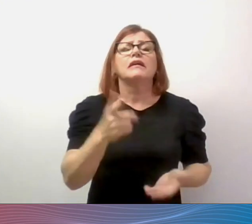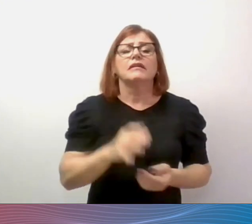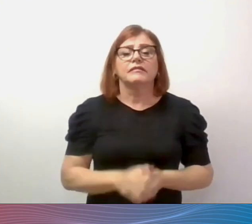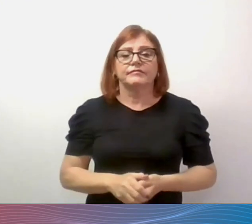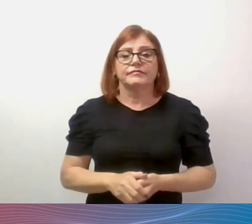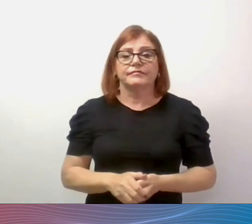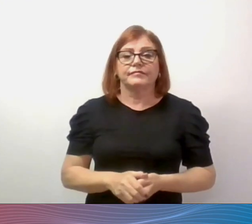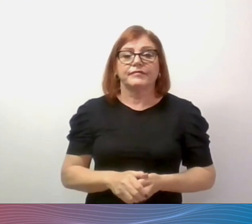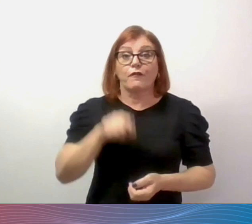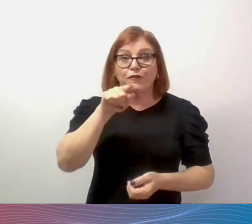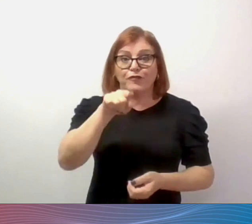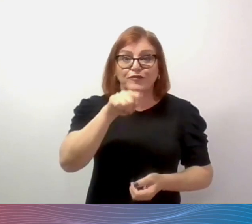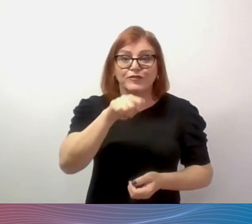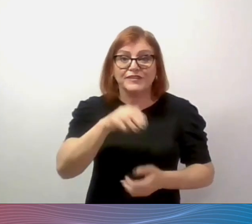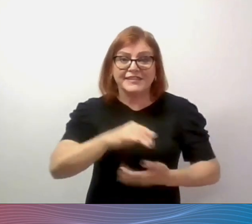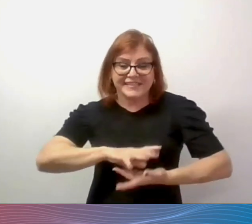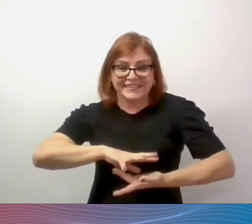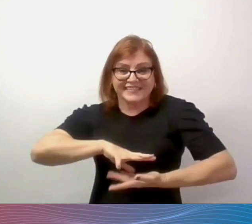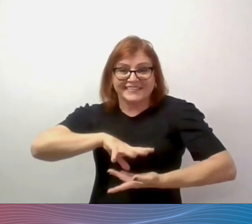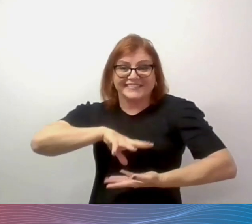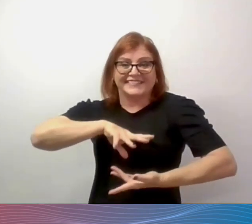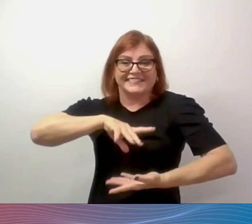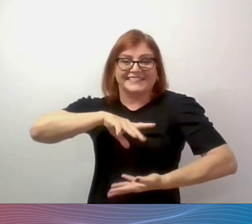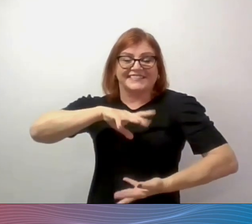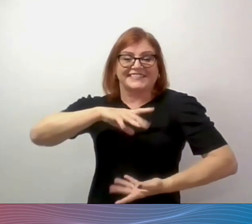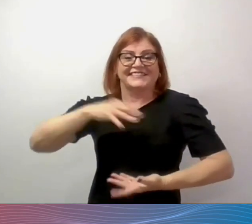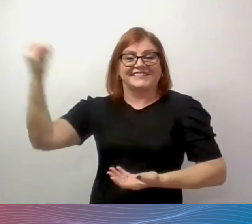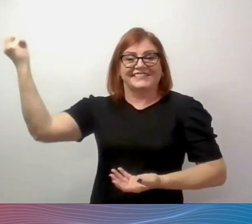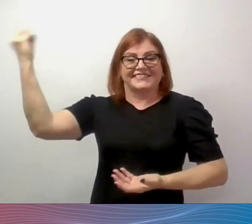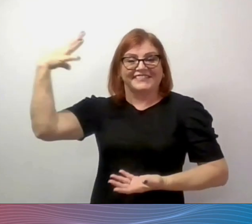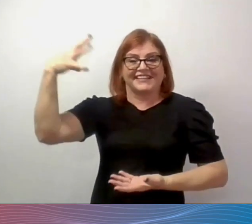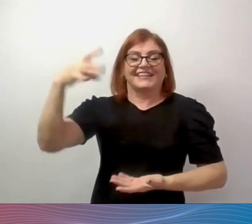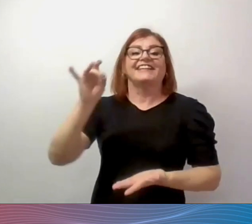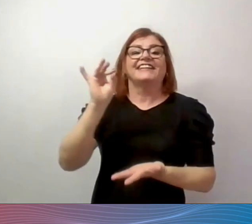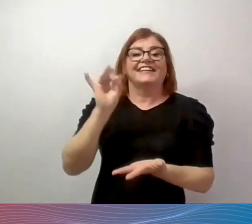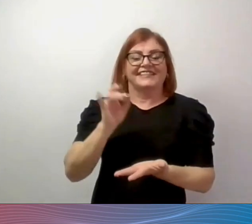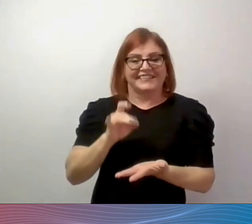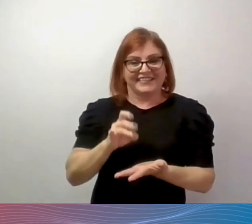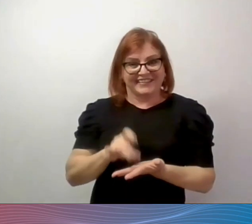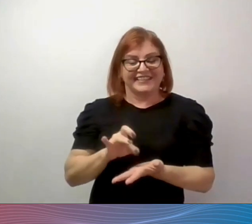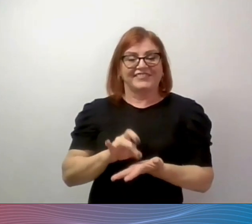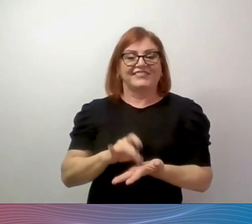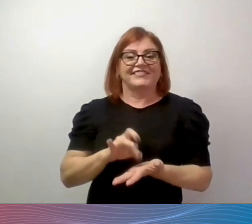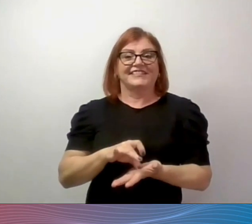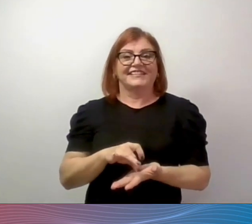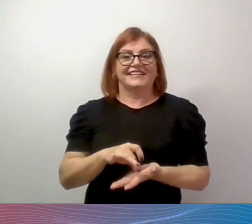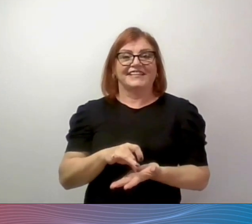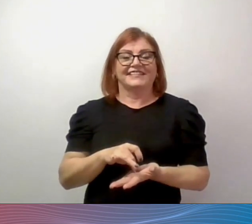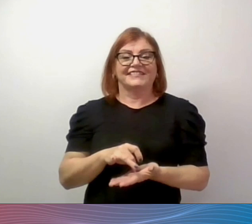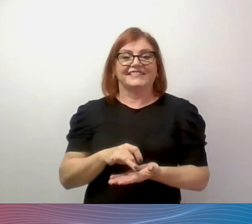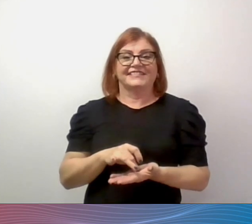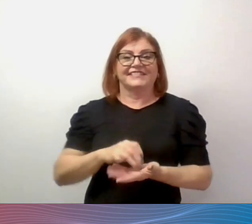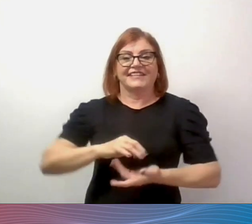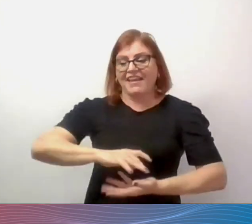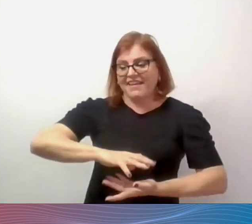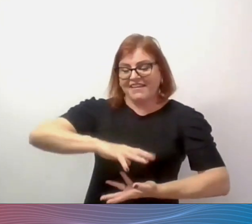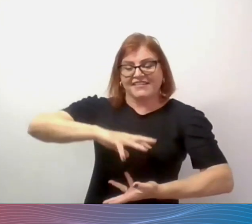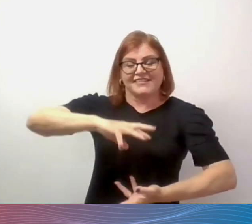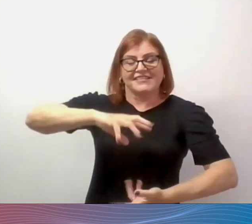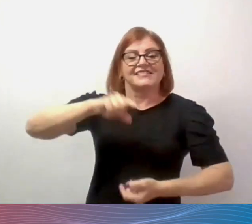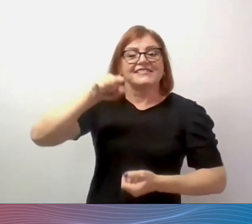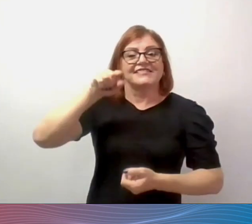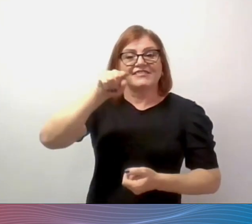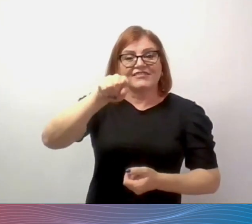grace. Encheu você da verdade. He filled you with truth. Encheu você do amor. He filled you